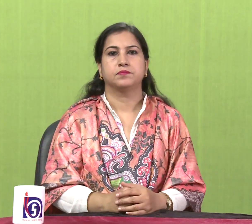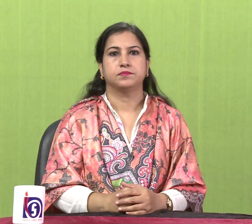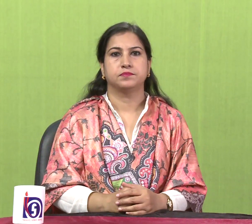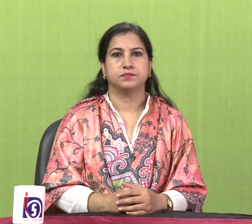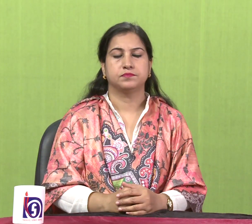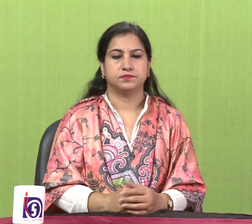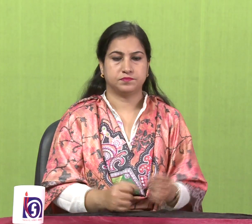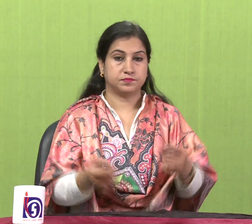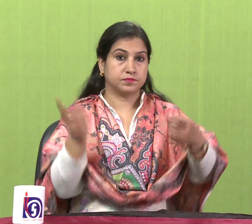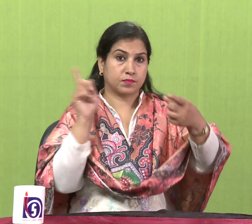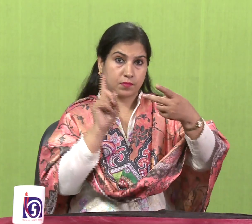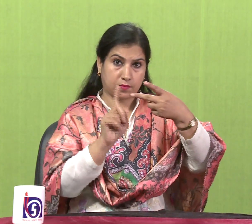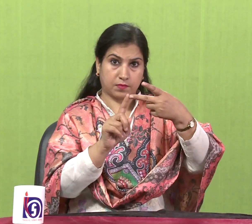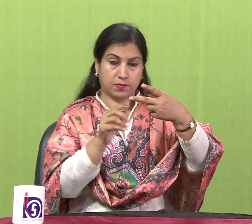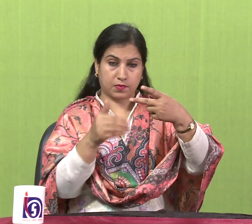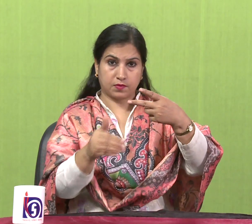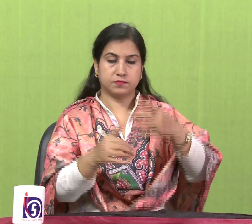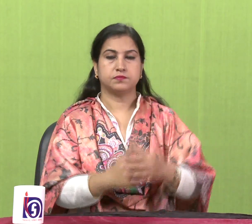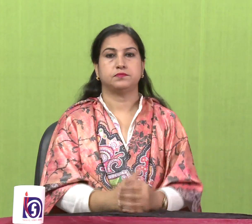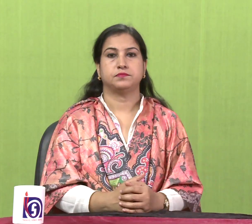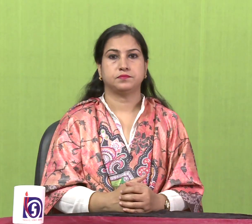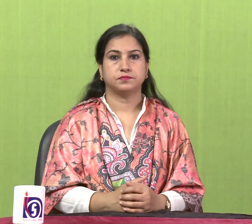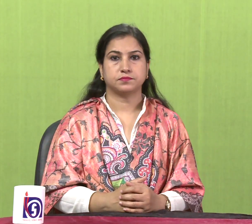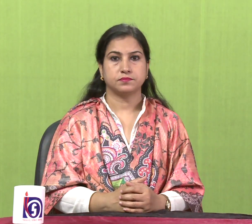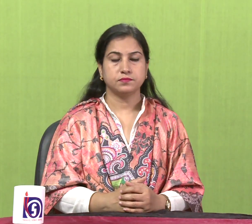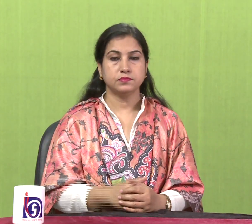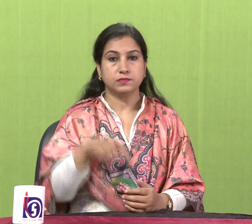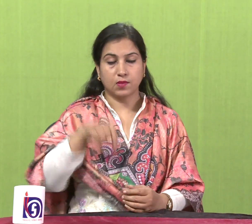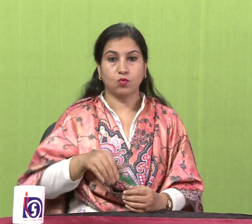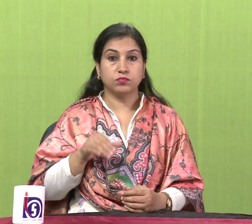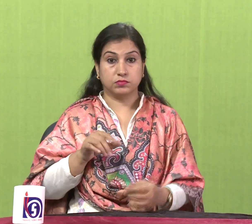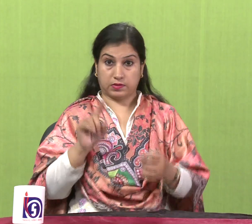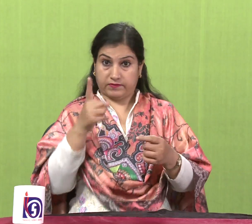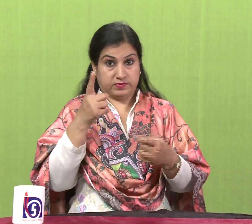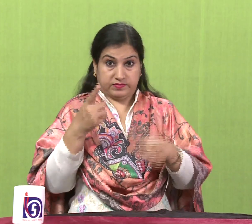Now let's understand second stage of preparedness.